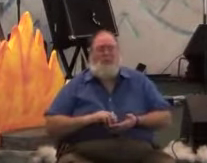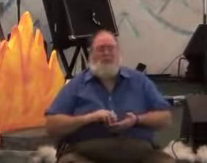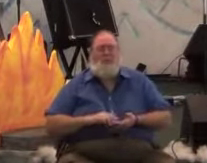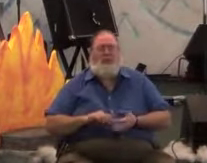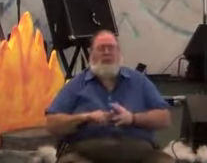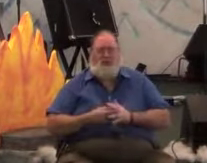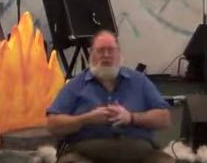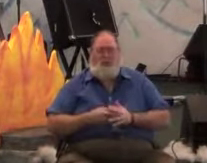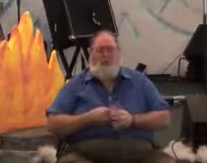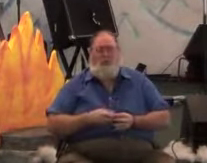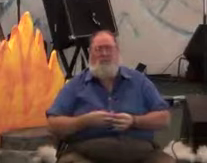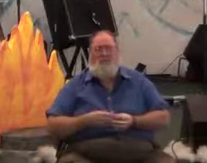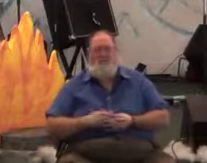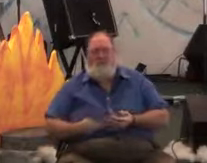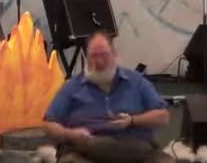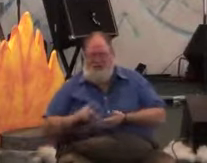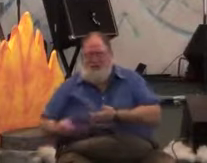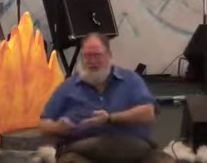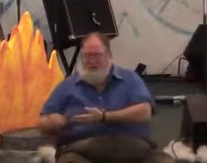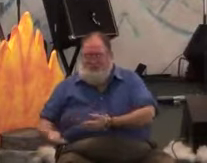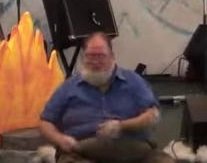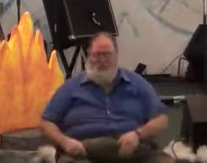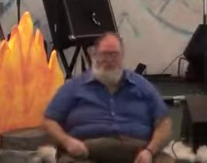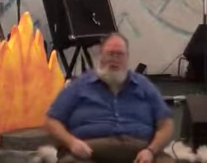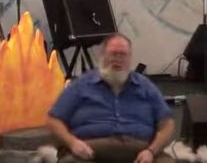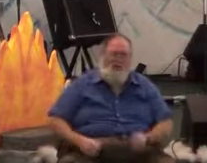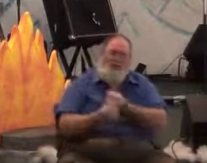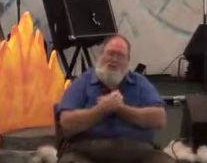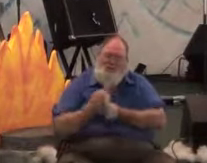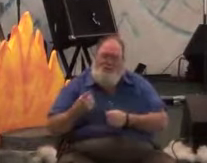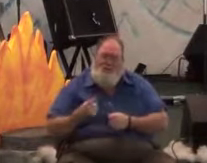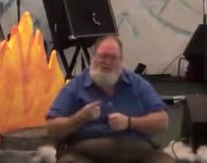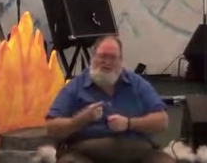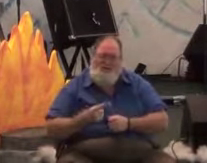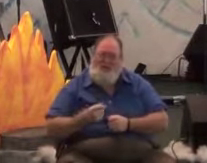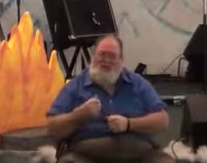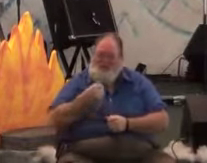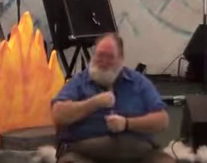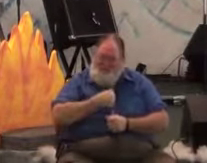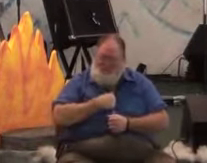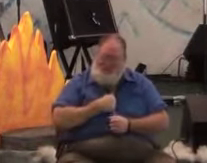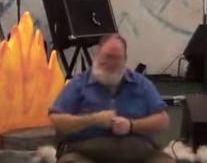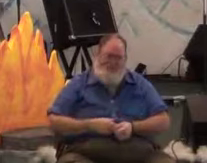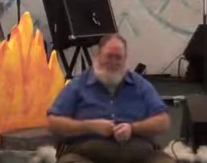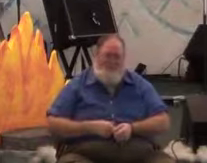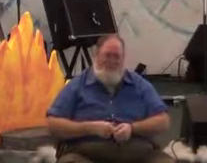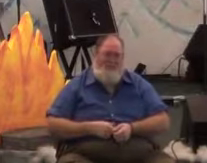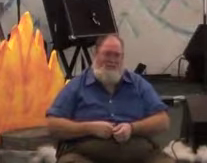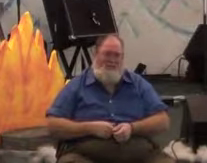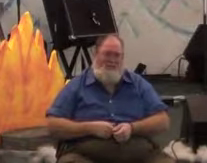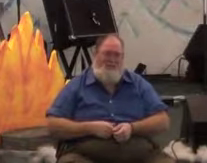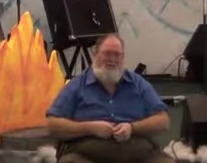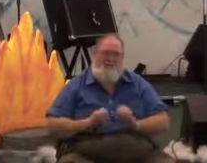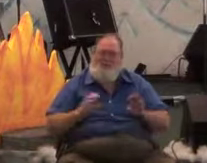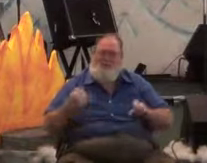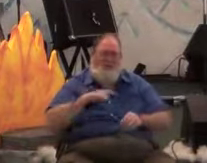The love of one's excellence. I love that definition. The love of one's excellence. And none